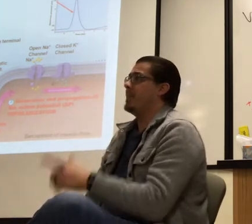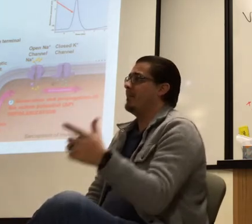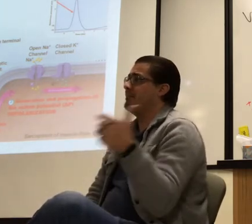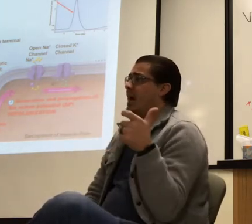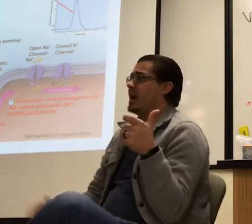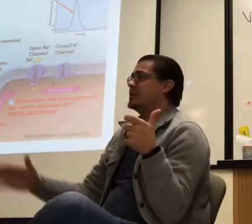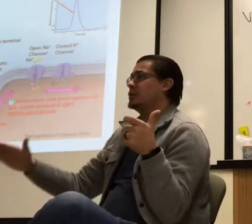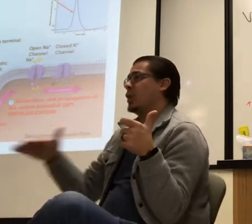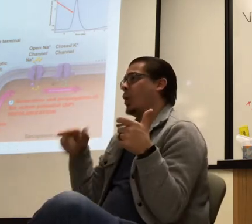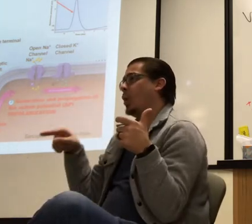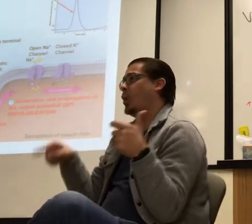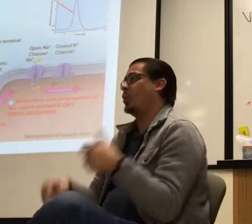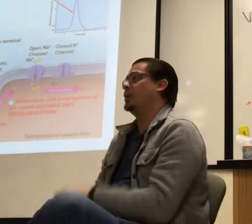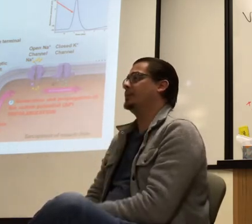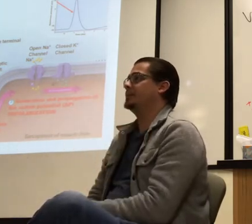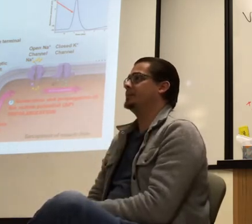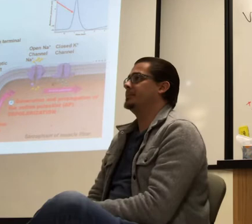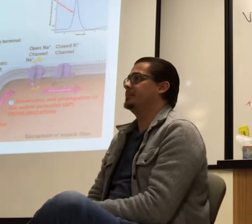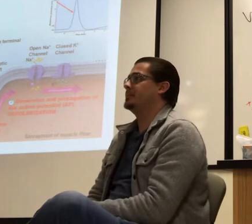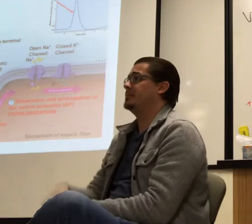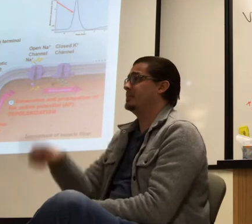right? Anyways.